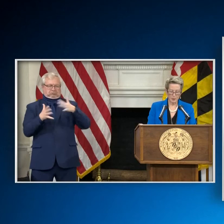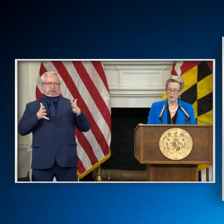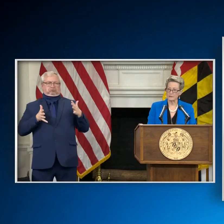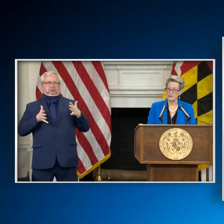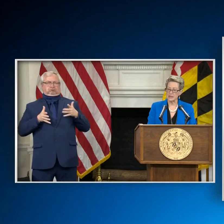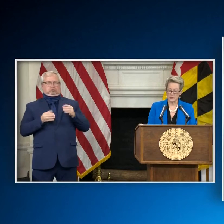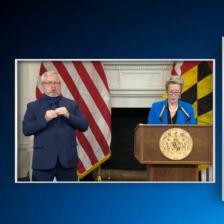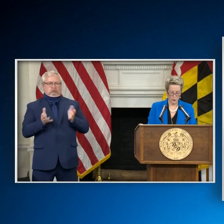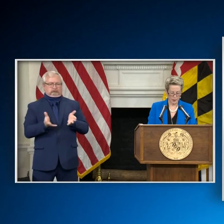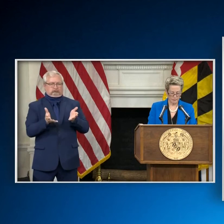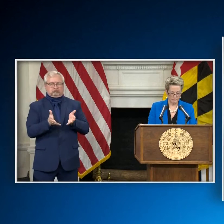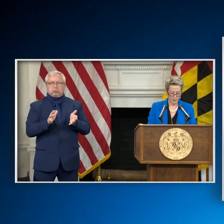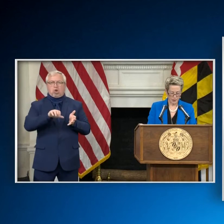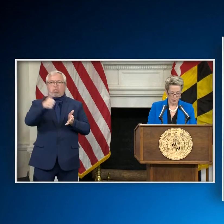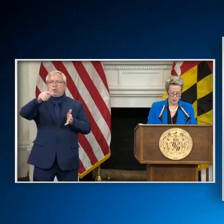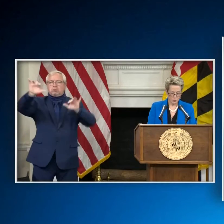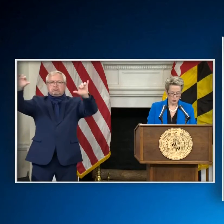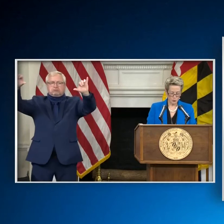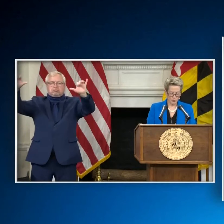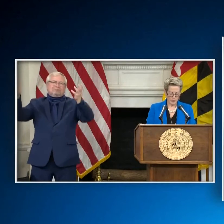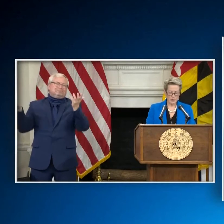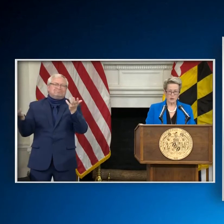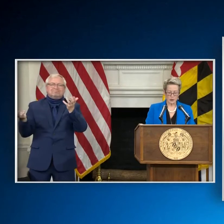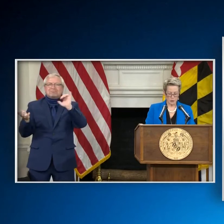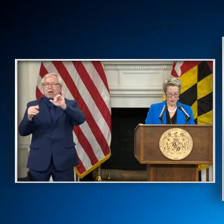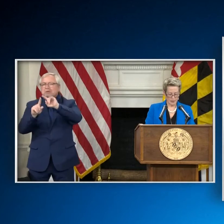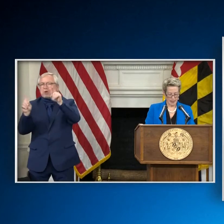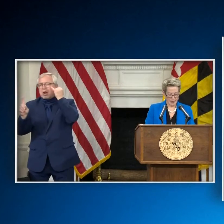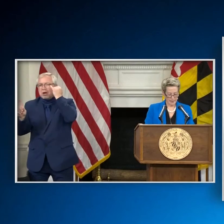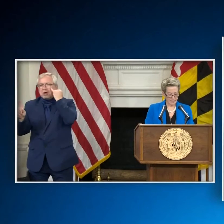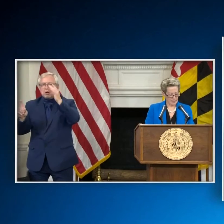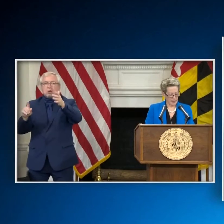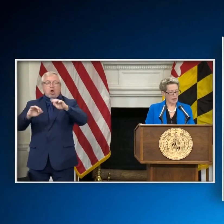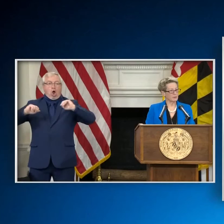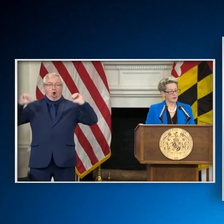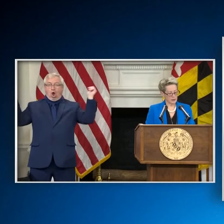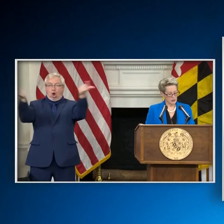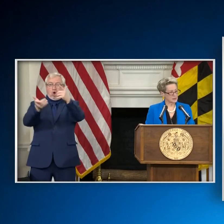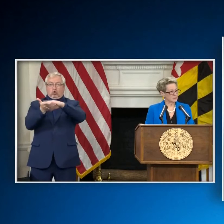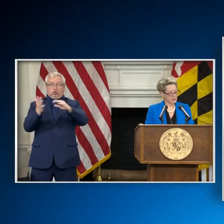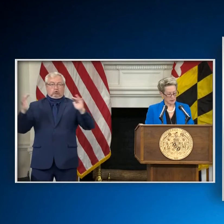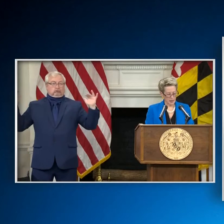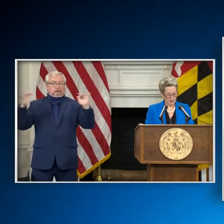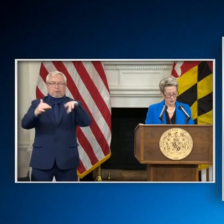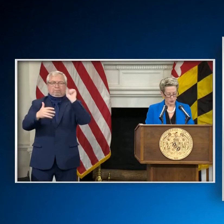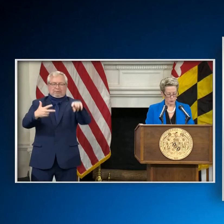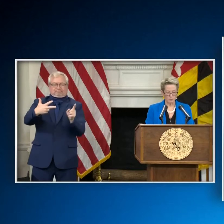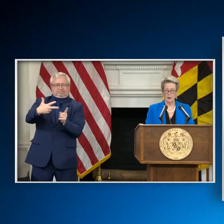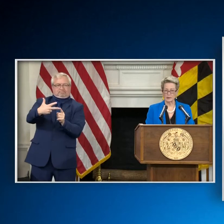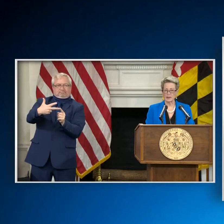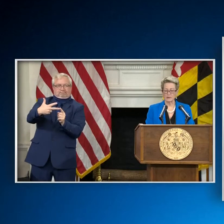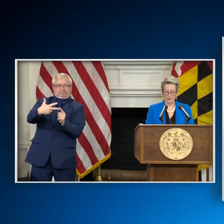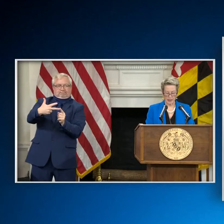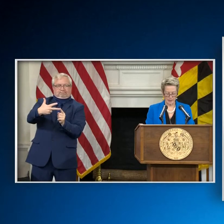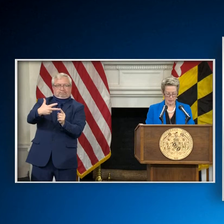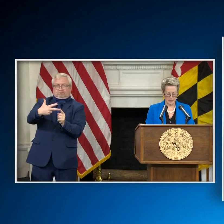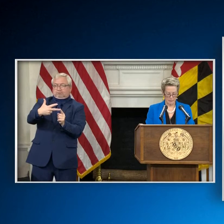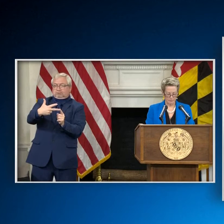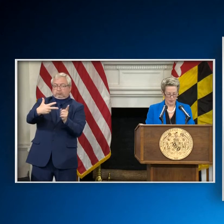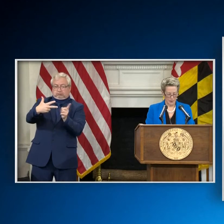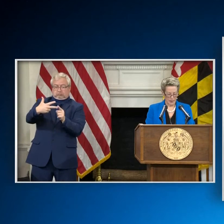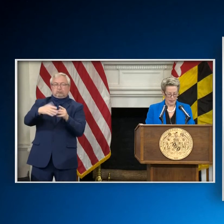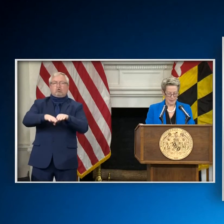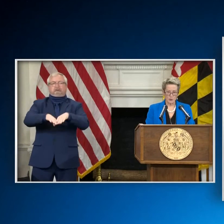would be a part of Stage 3. Schools will restructure their day-to-day operations to be in concert with public health